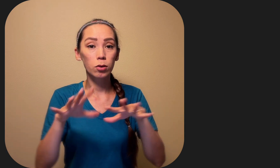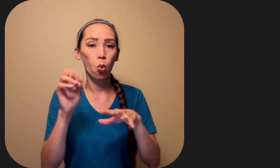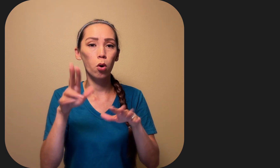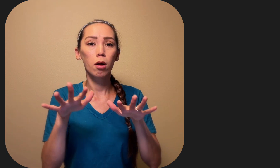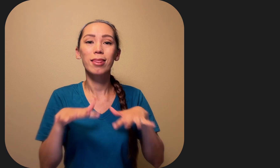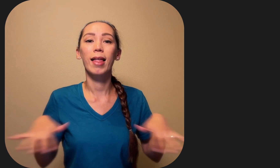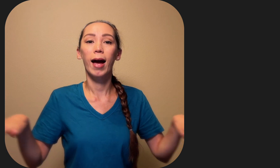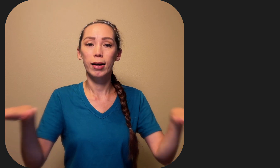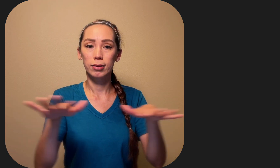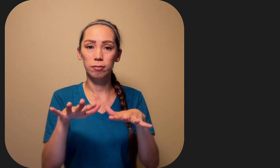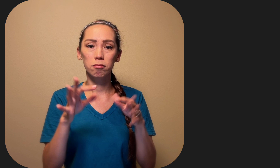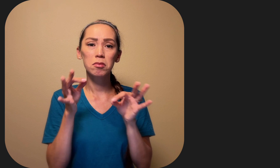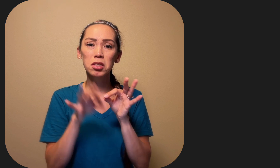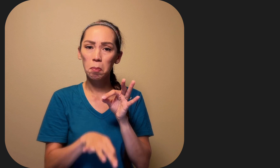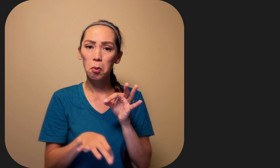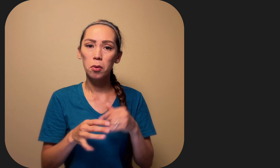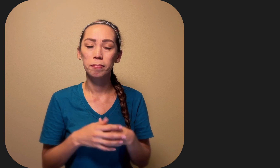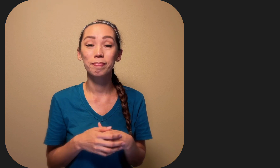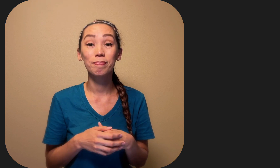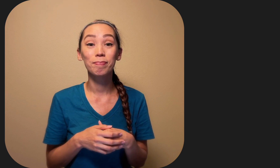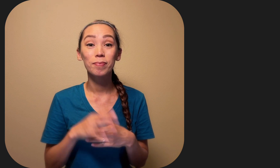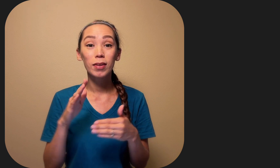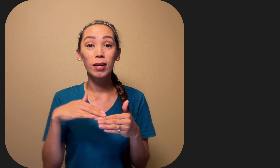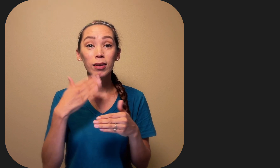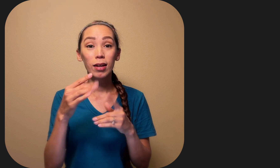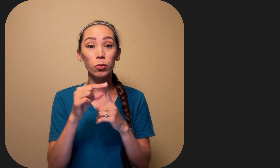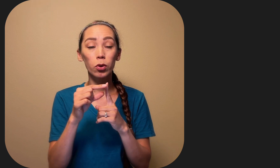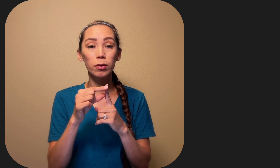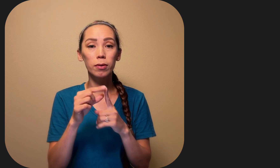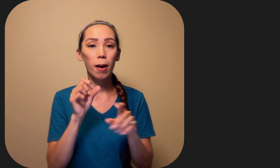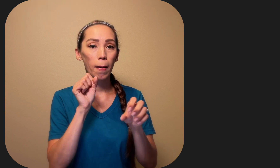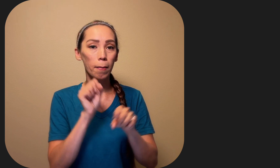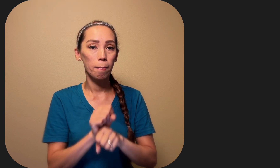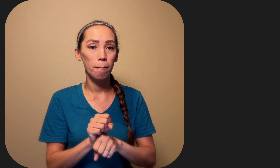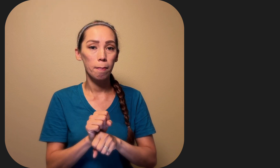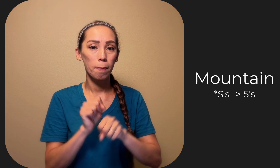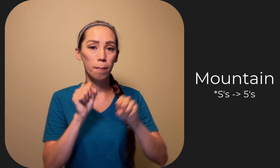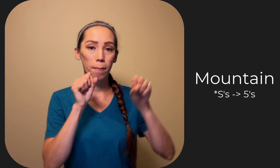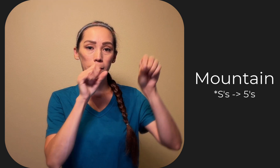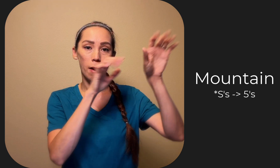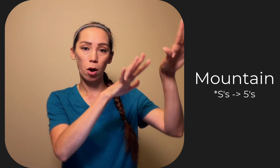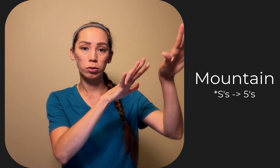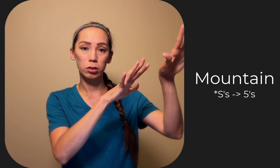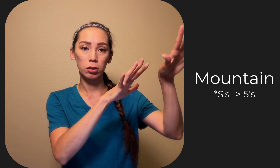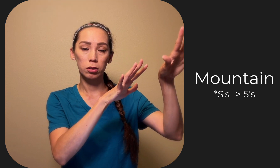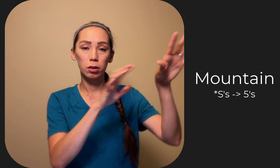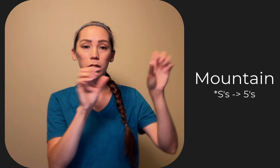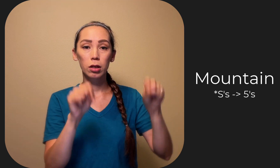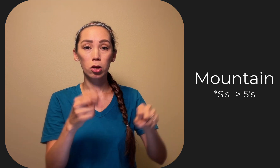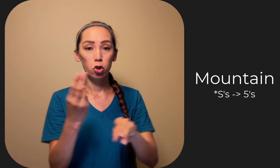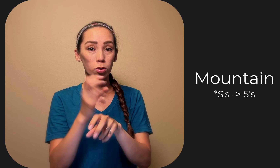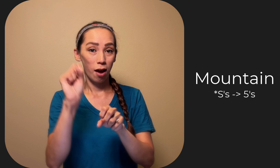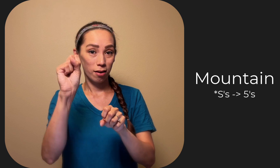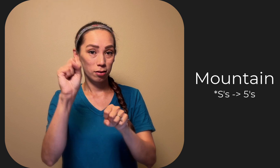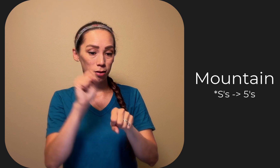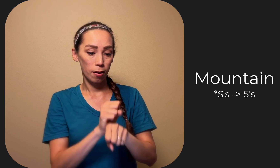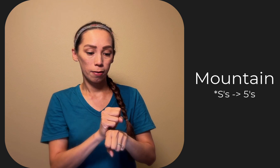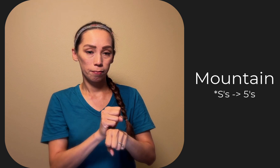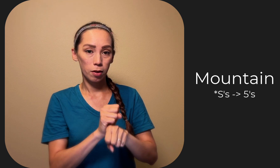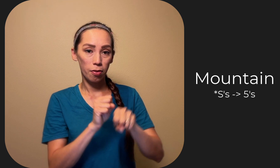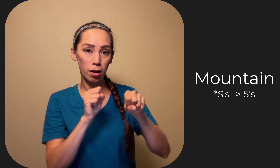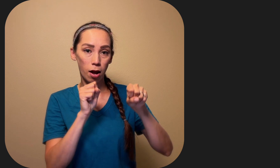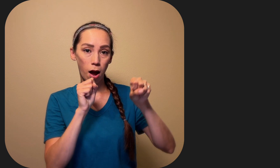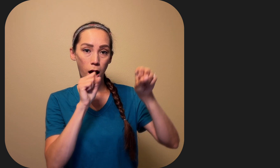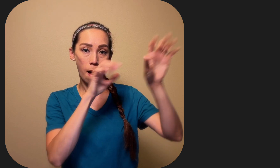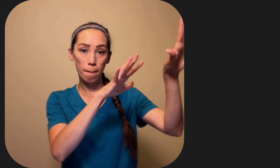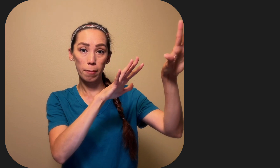fancy or just do it really, simple. Next word is mountain. So you can either